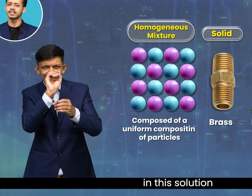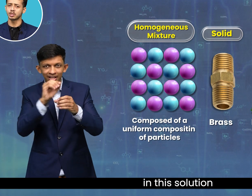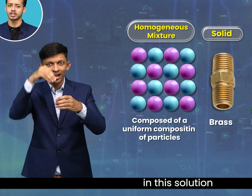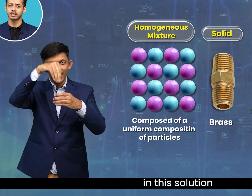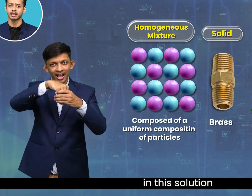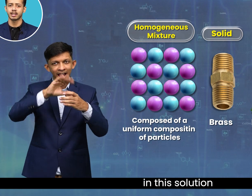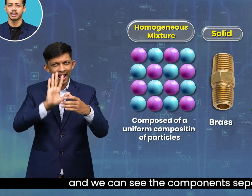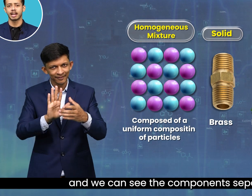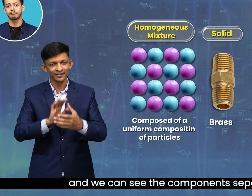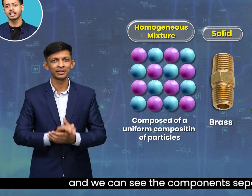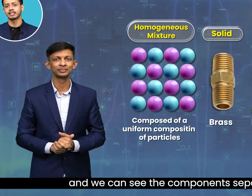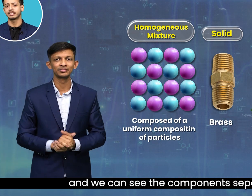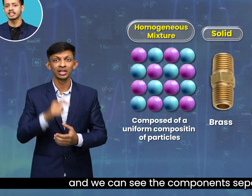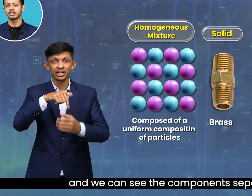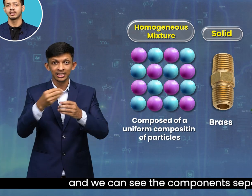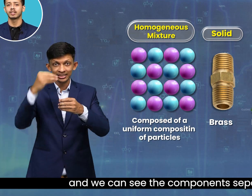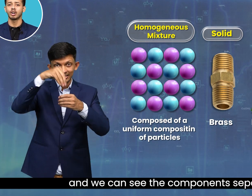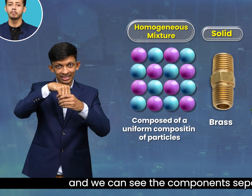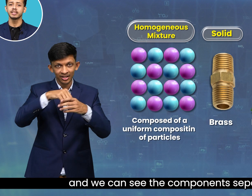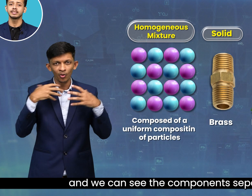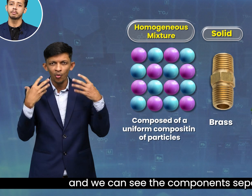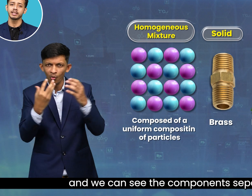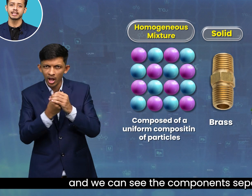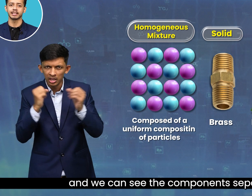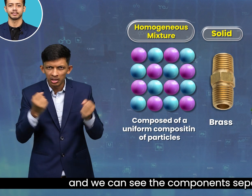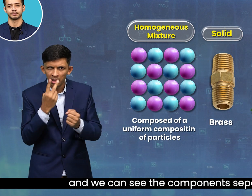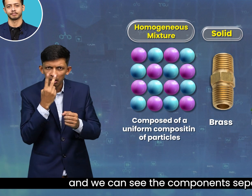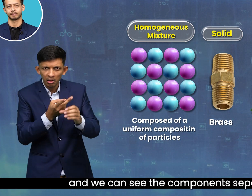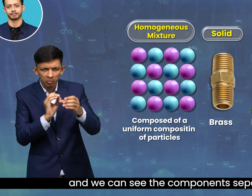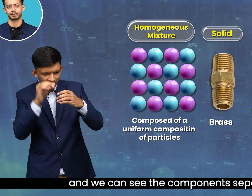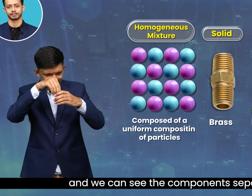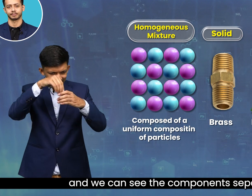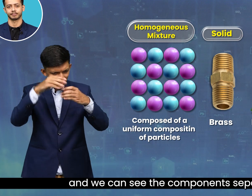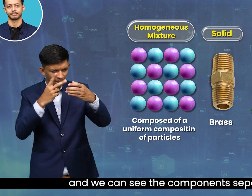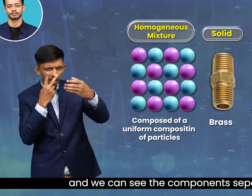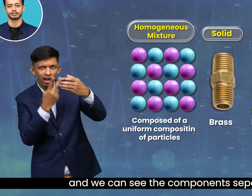in this solution, and we can see the components separately.